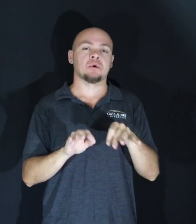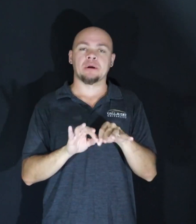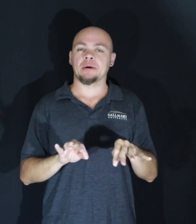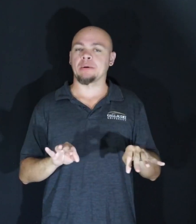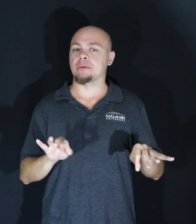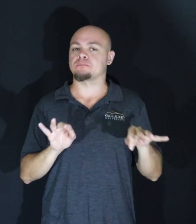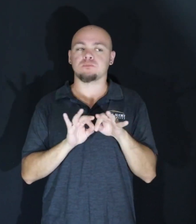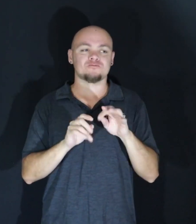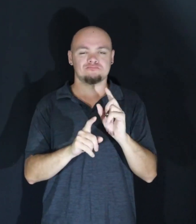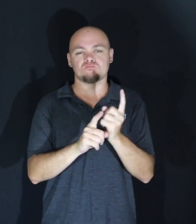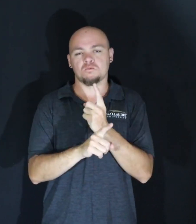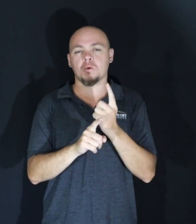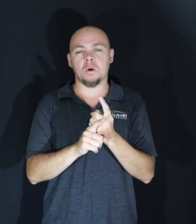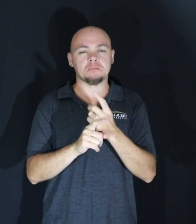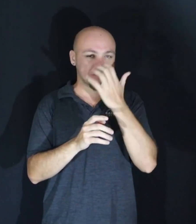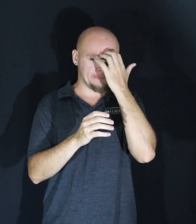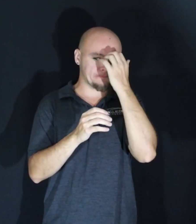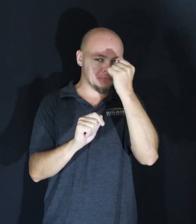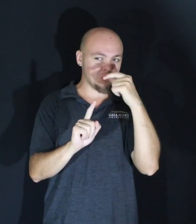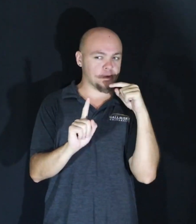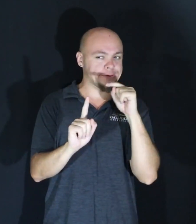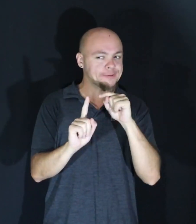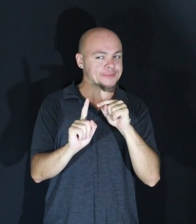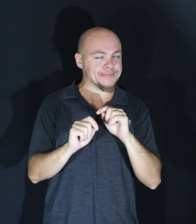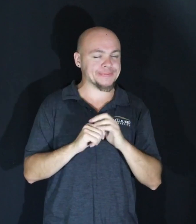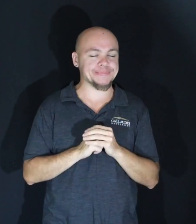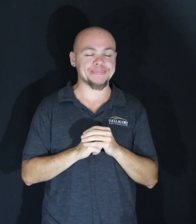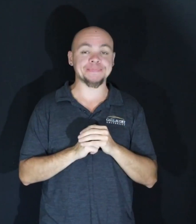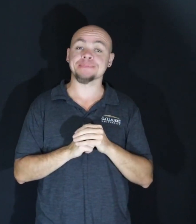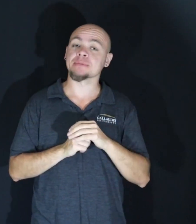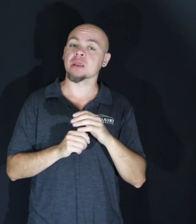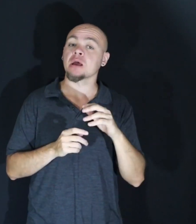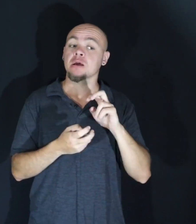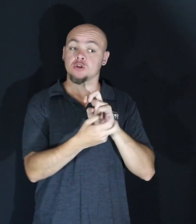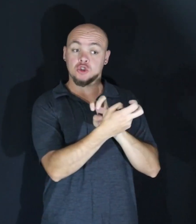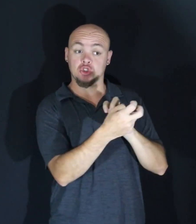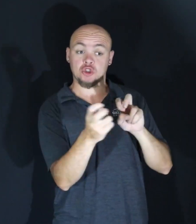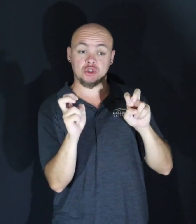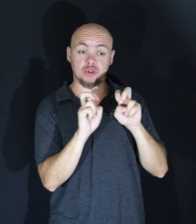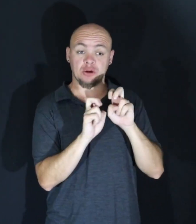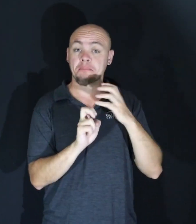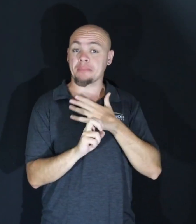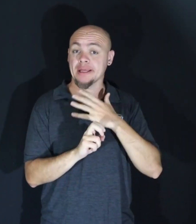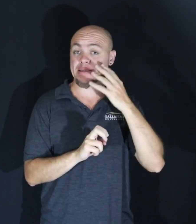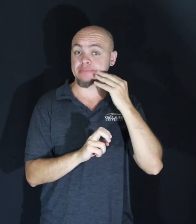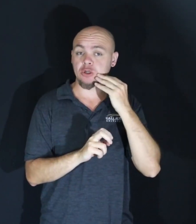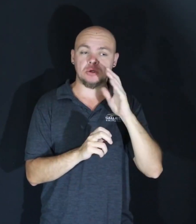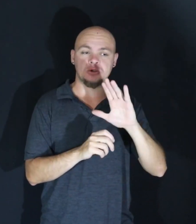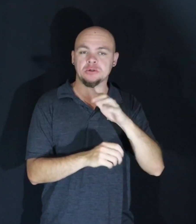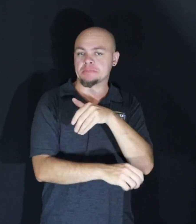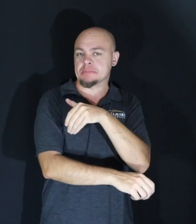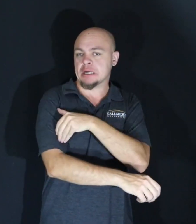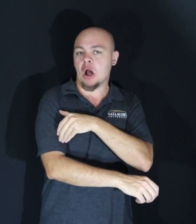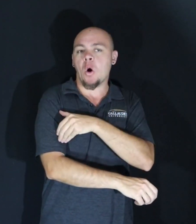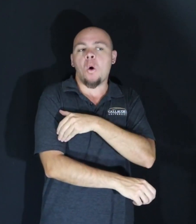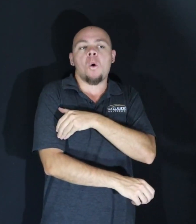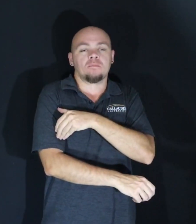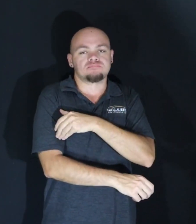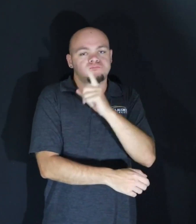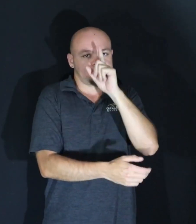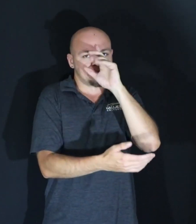to honour her memory. Through my experience of circle, my belief in its power has been